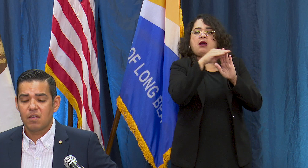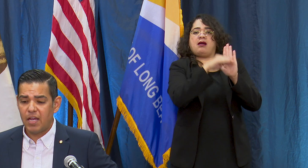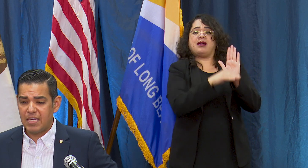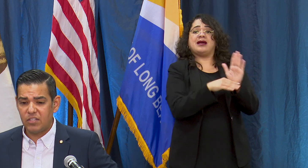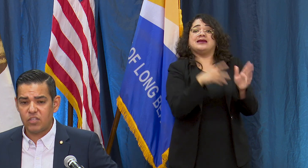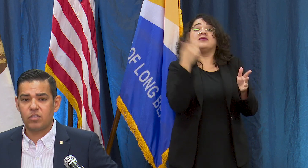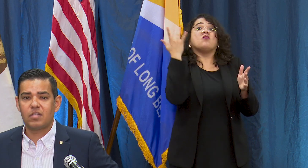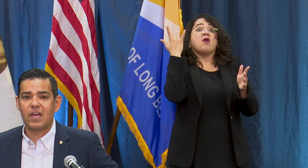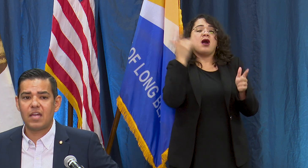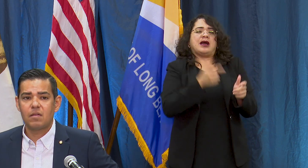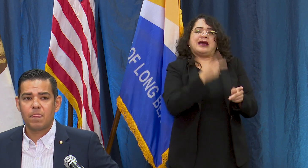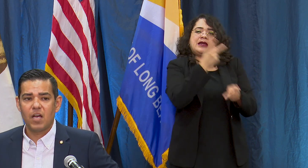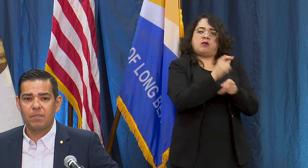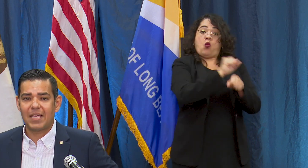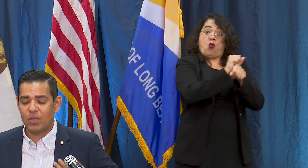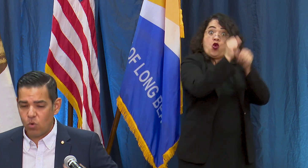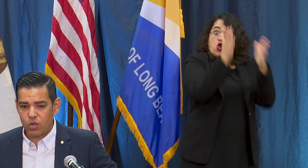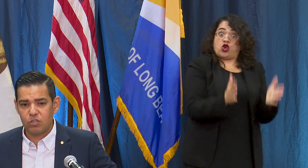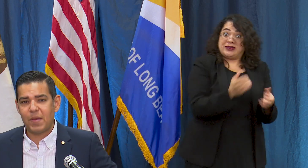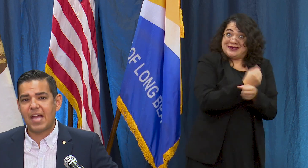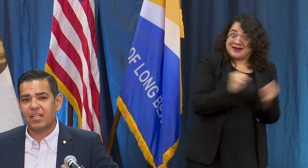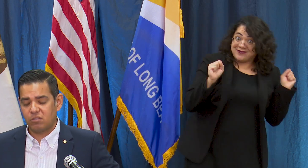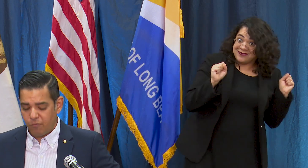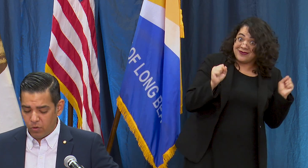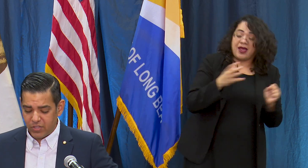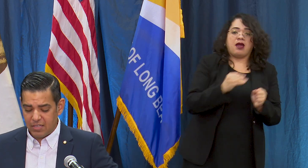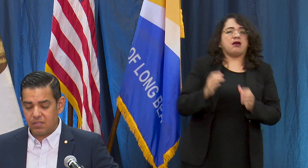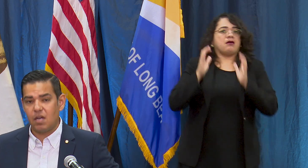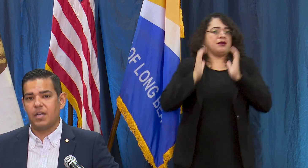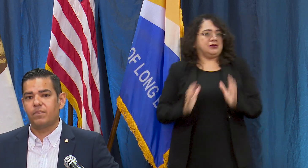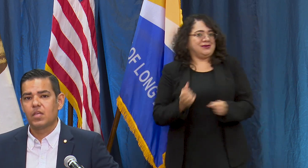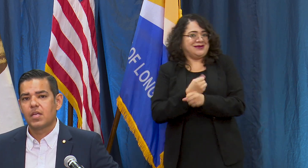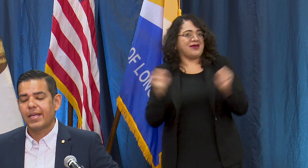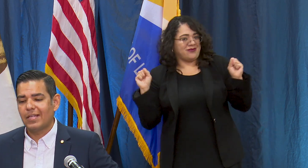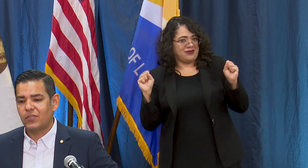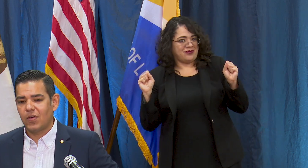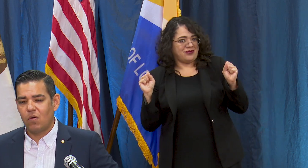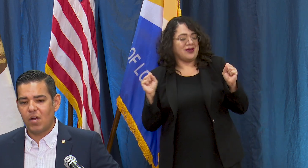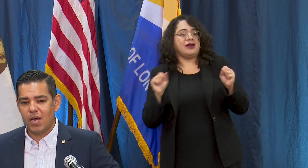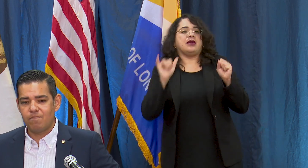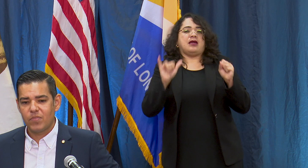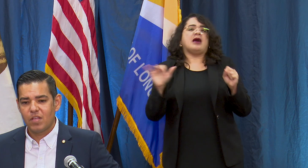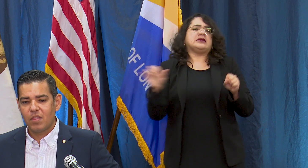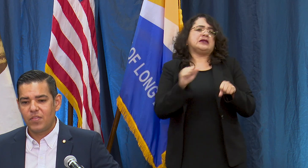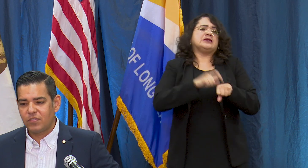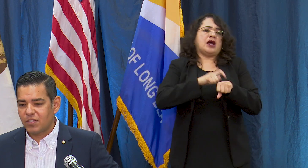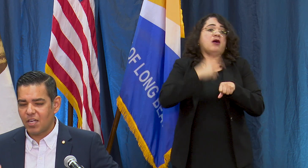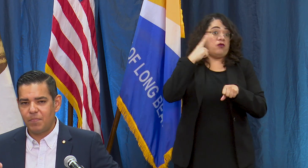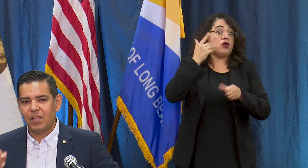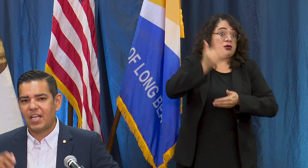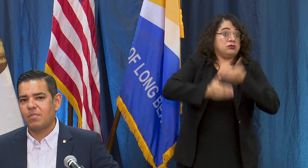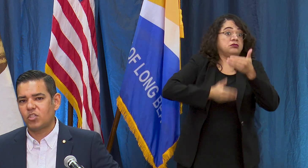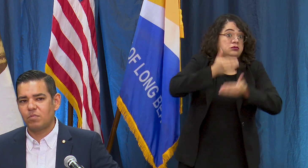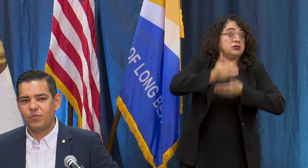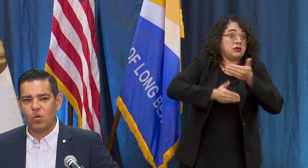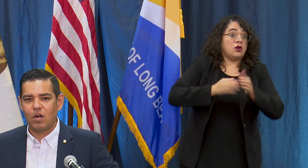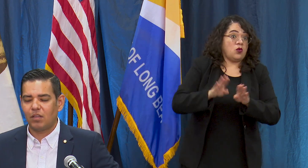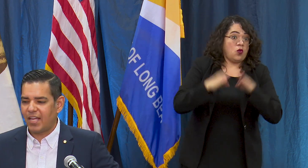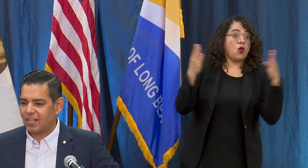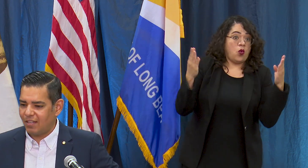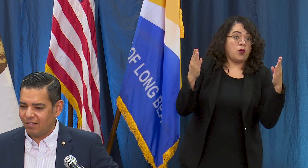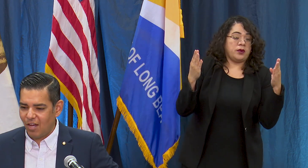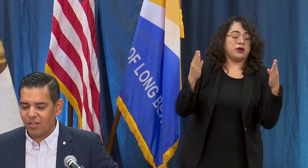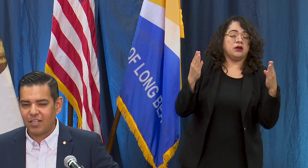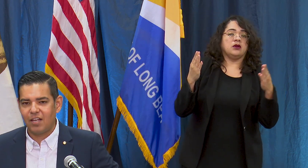safe. In addition to that, getting workers back and so forth takes time. And so this is going to be, like I mentioned